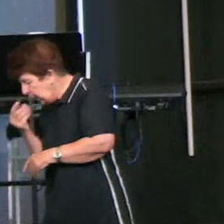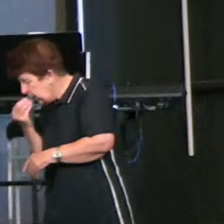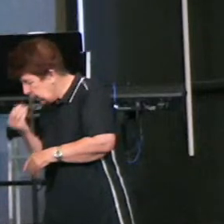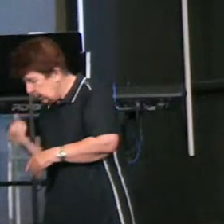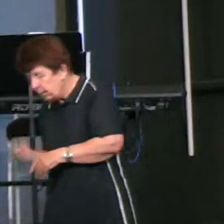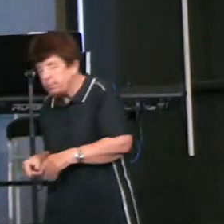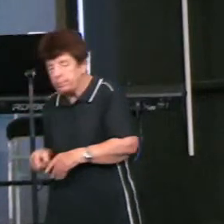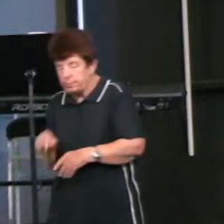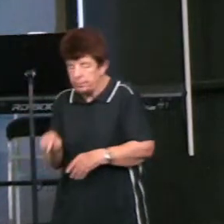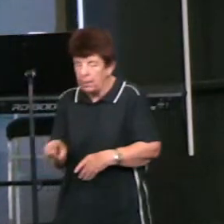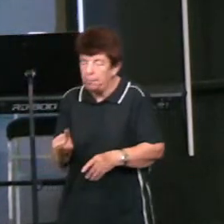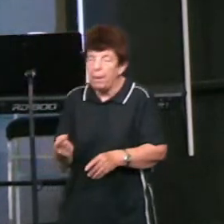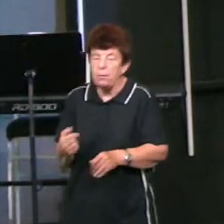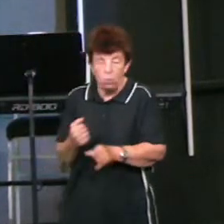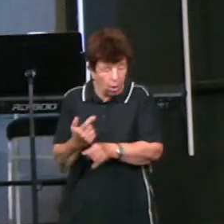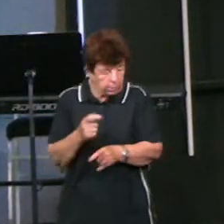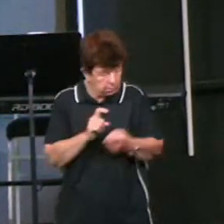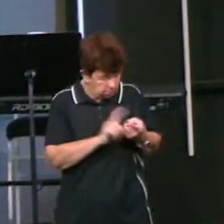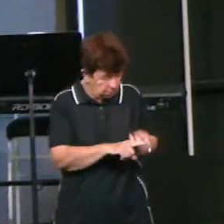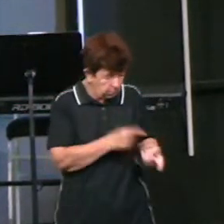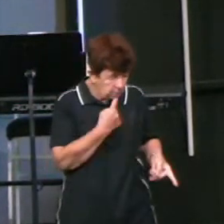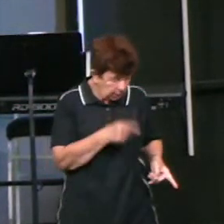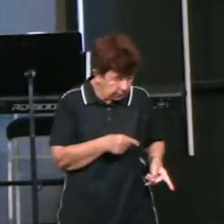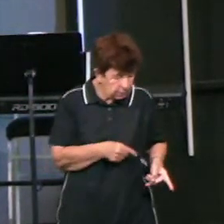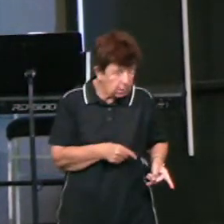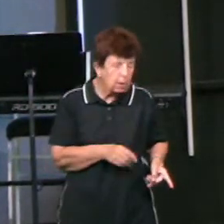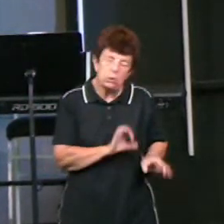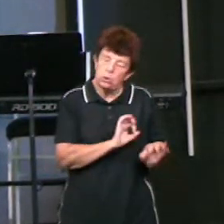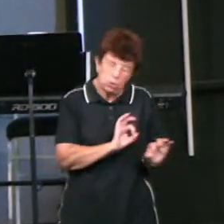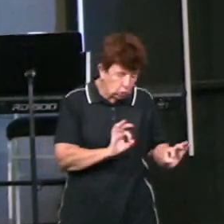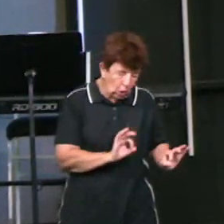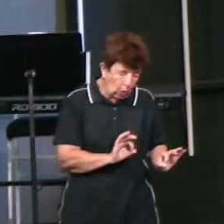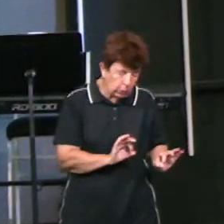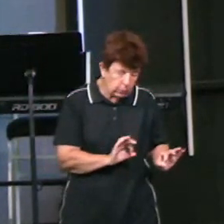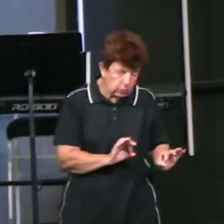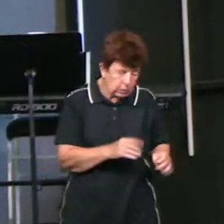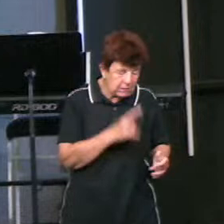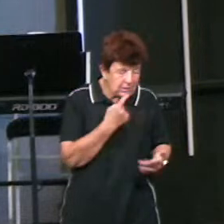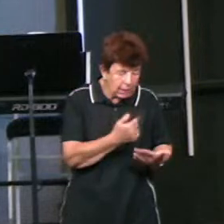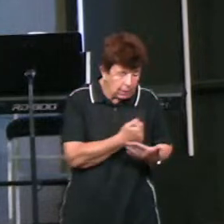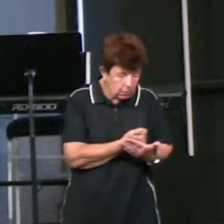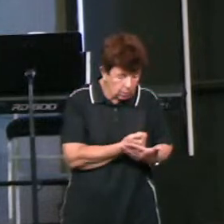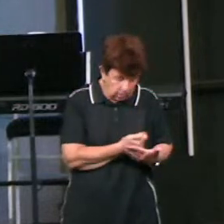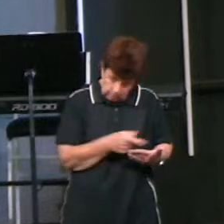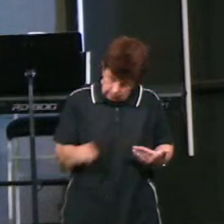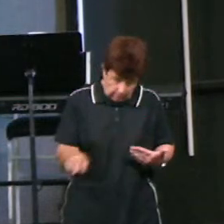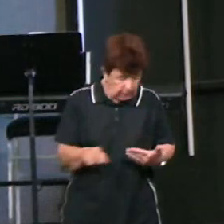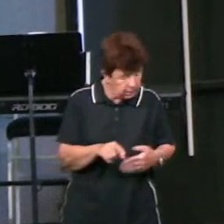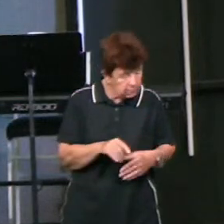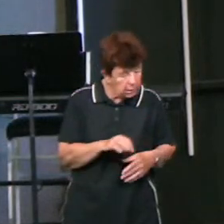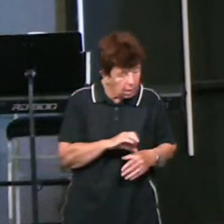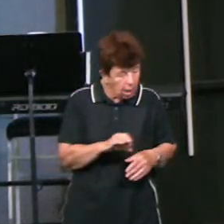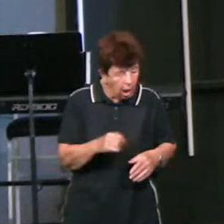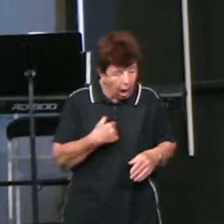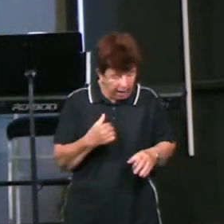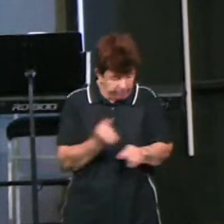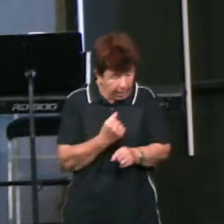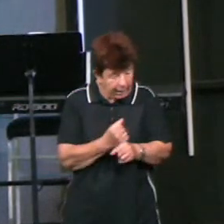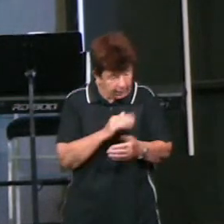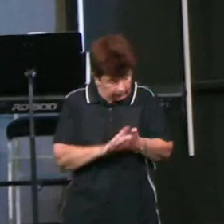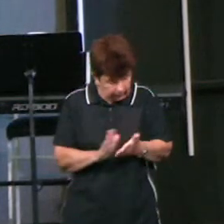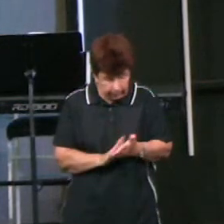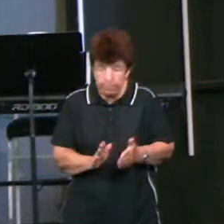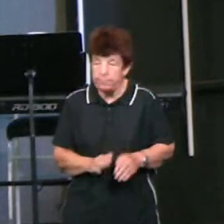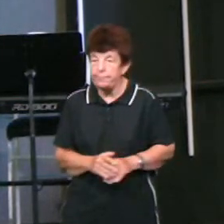normal, and yet God says, do not call common what God has made clean.